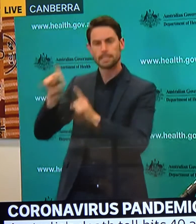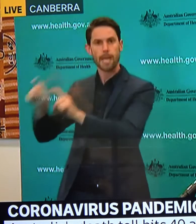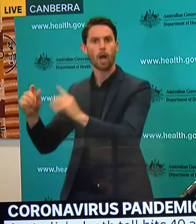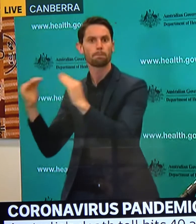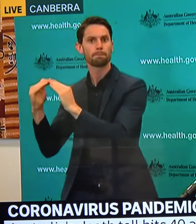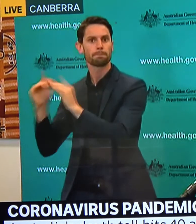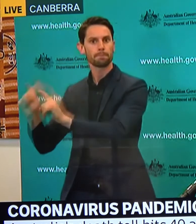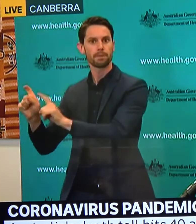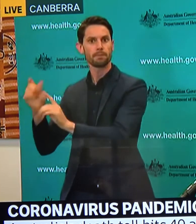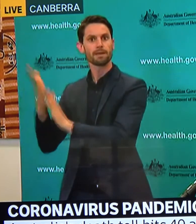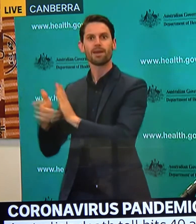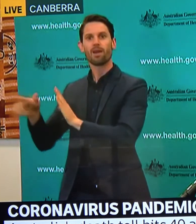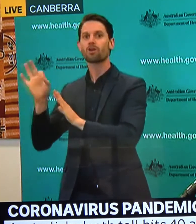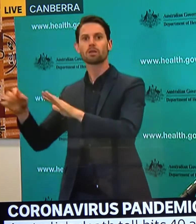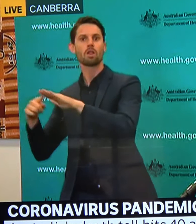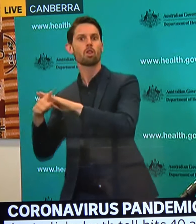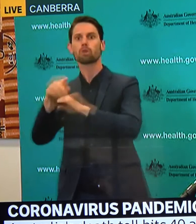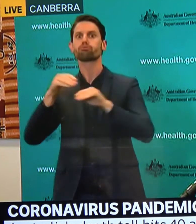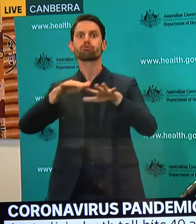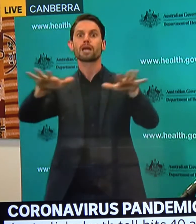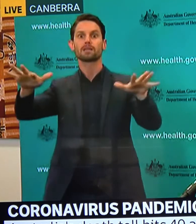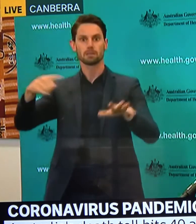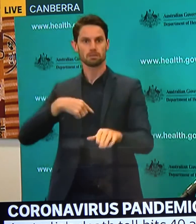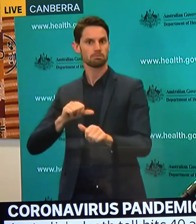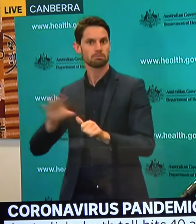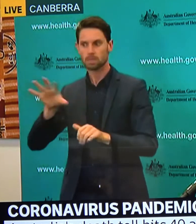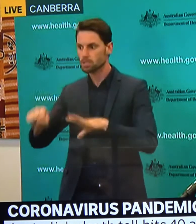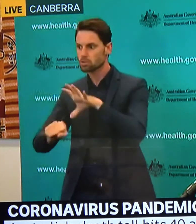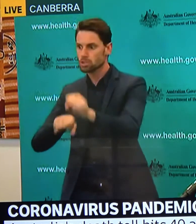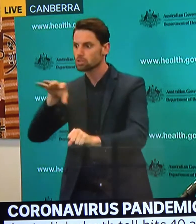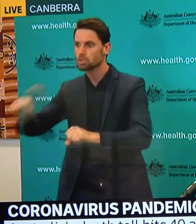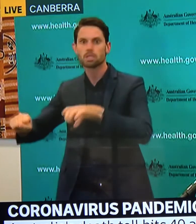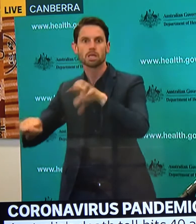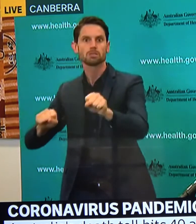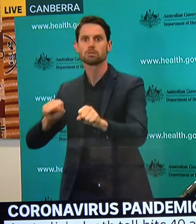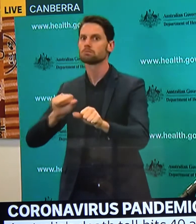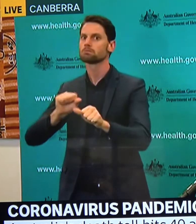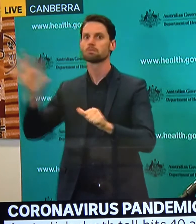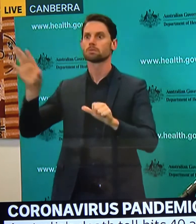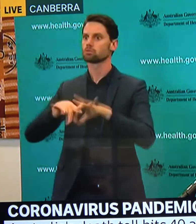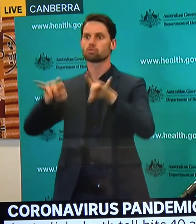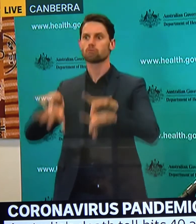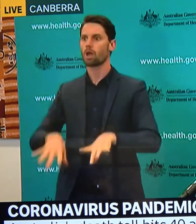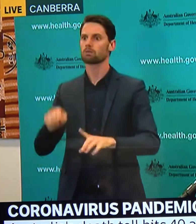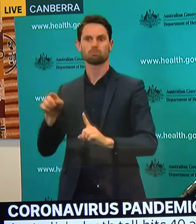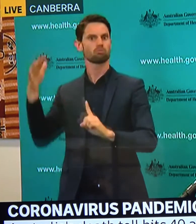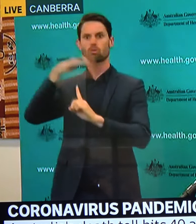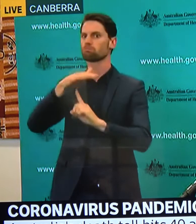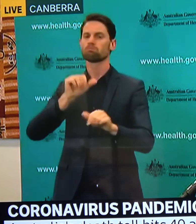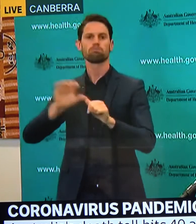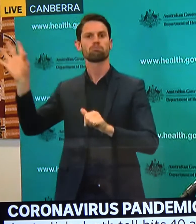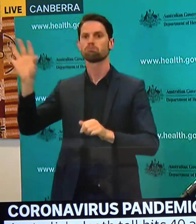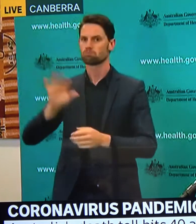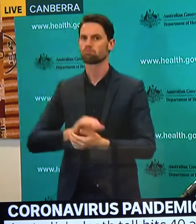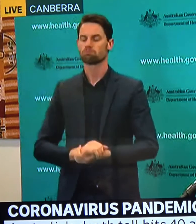that spread through the whole population. So these are very encouraging signs indeed. I just